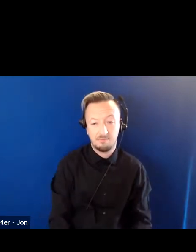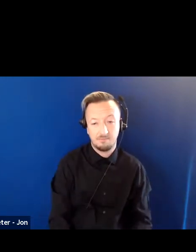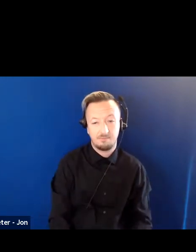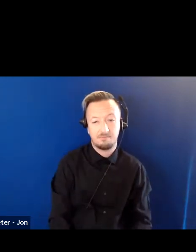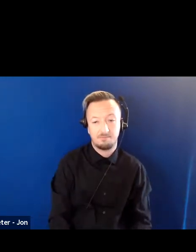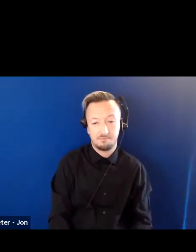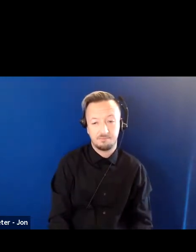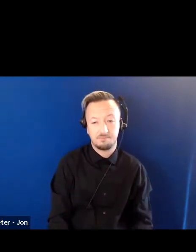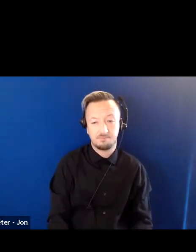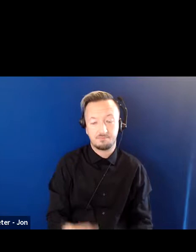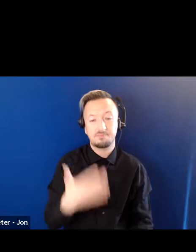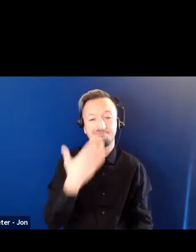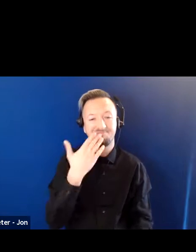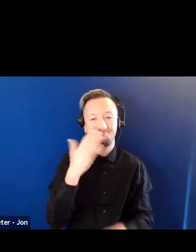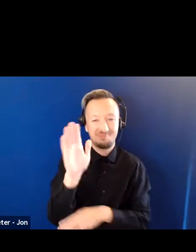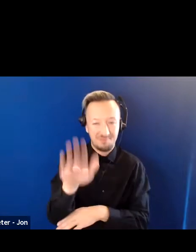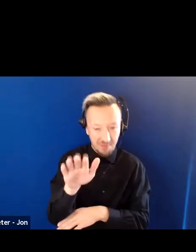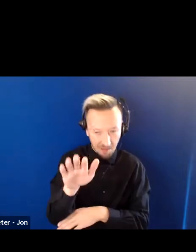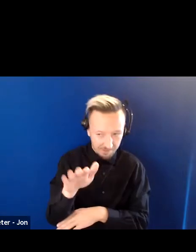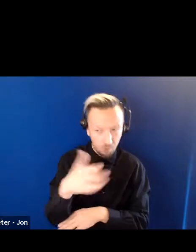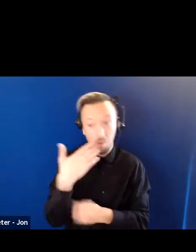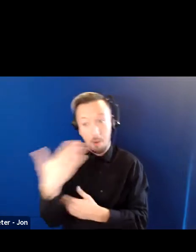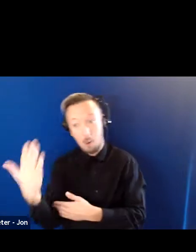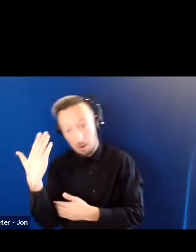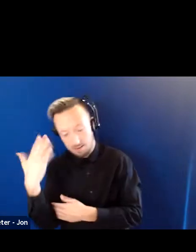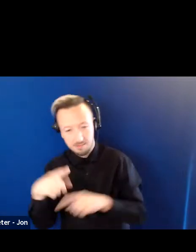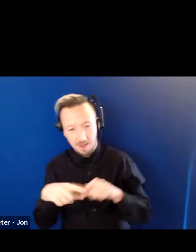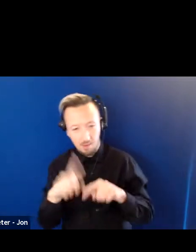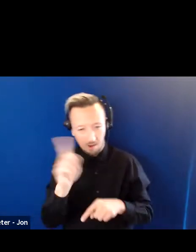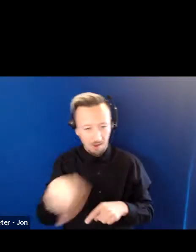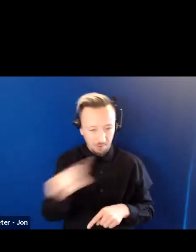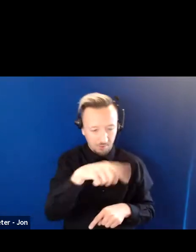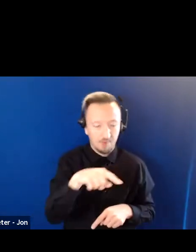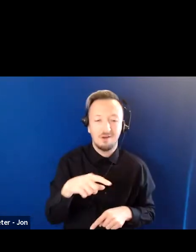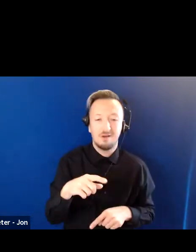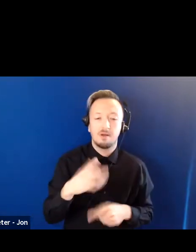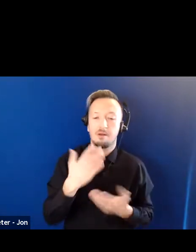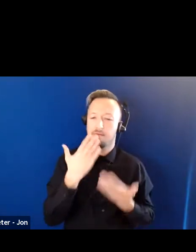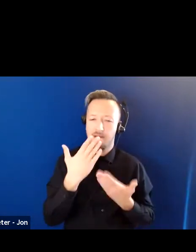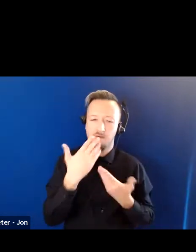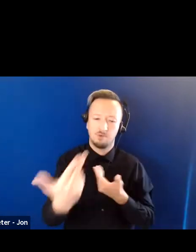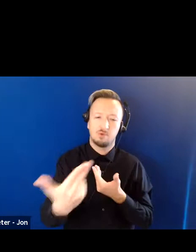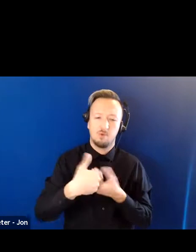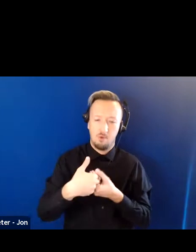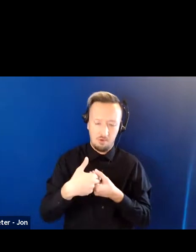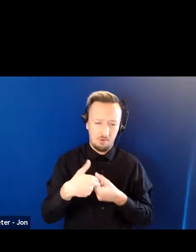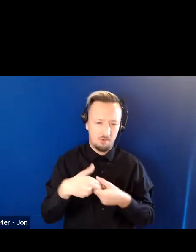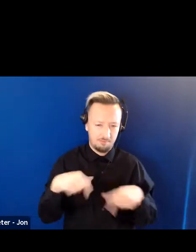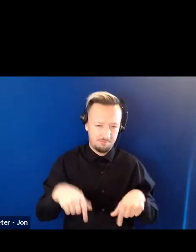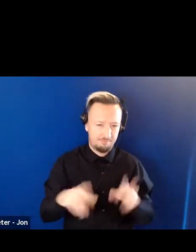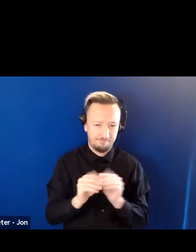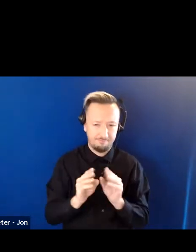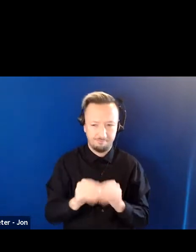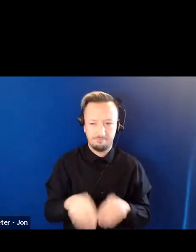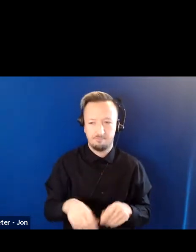Good afternoon and good morning to some of you. Thank you so much for joining us today. I